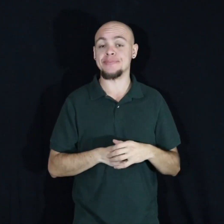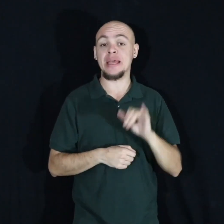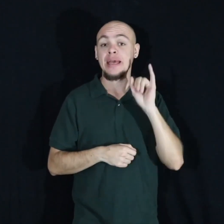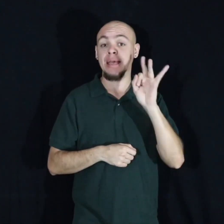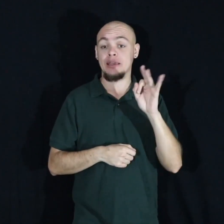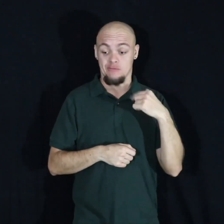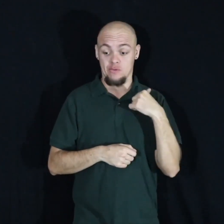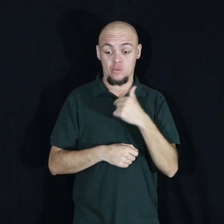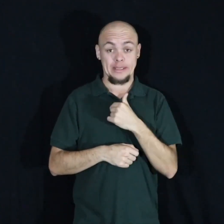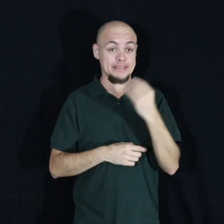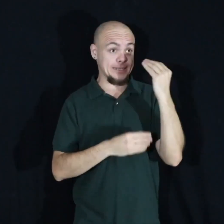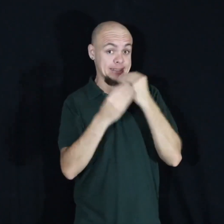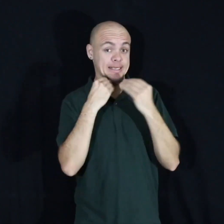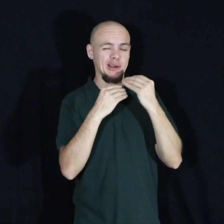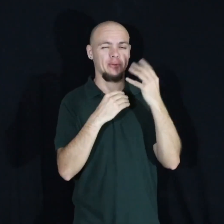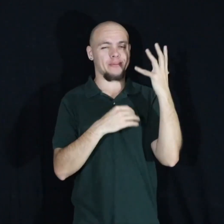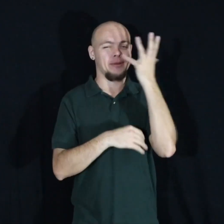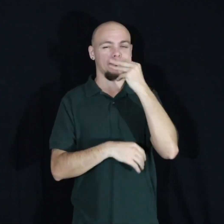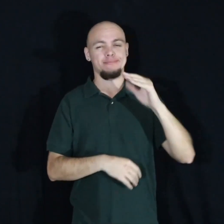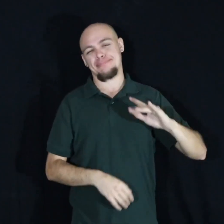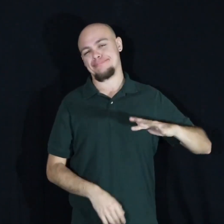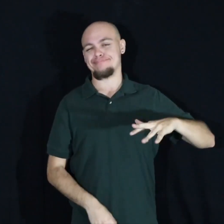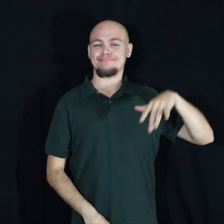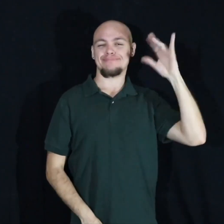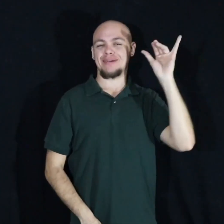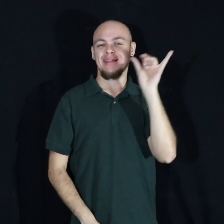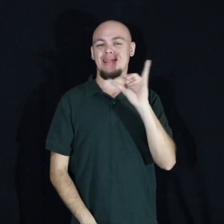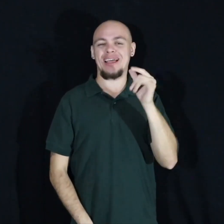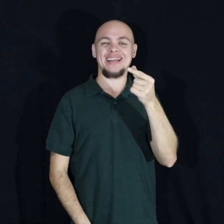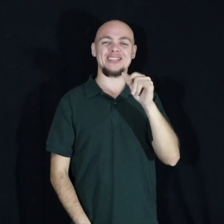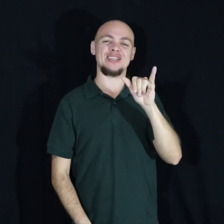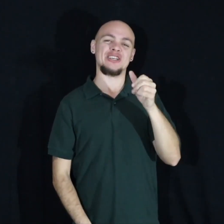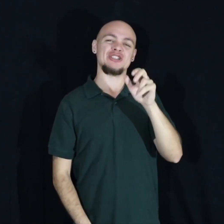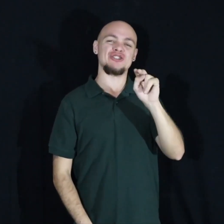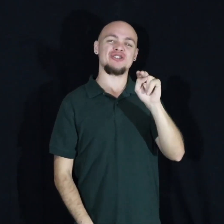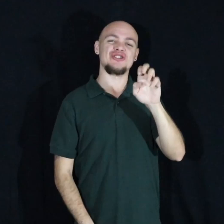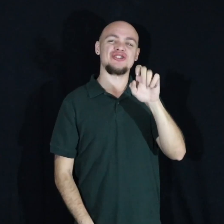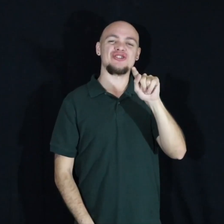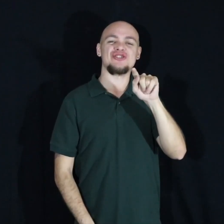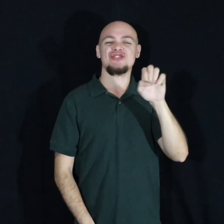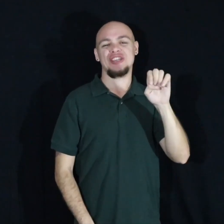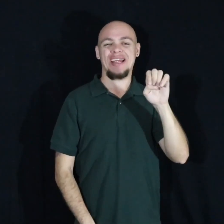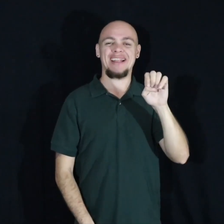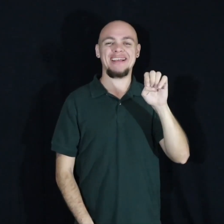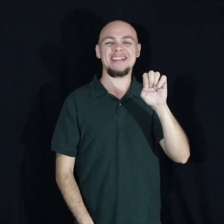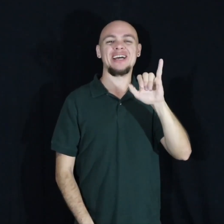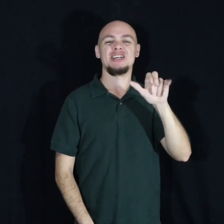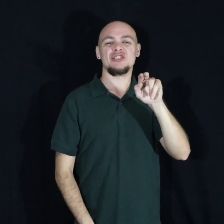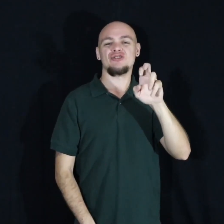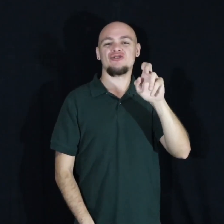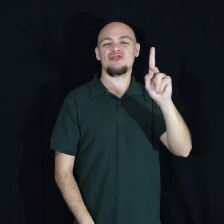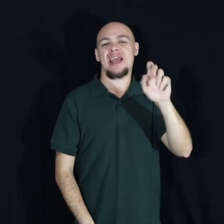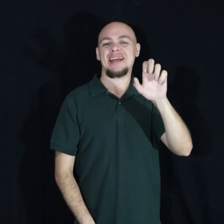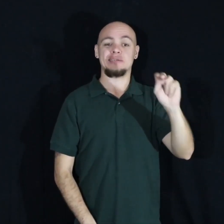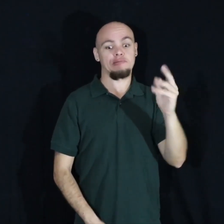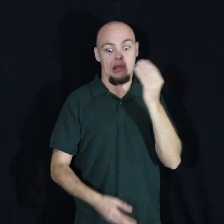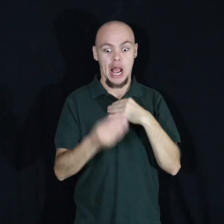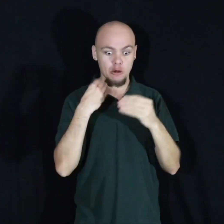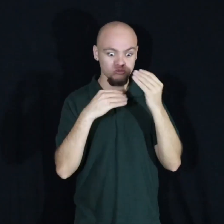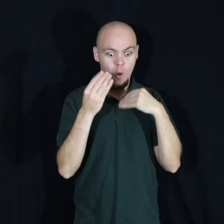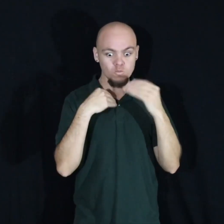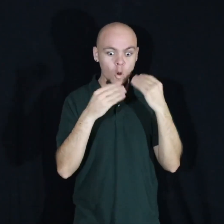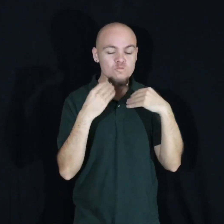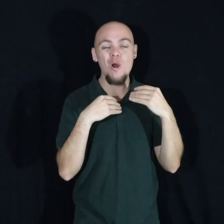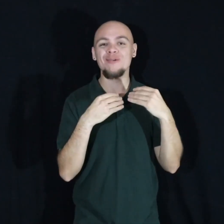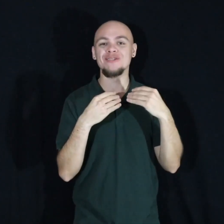did, we'd grow up to be beautiful, just like Janet Jackson. So of course we scarfed them down, but